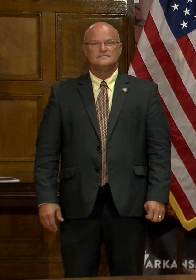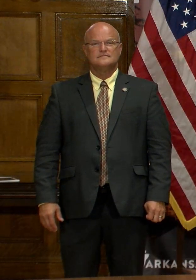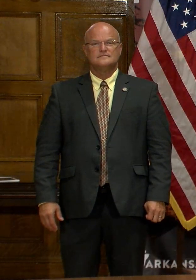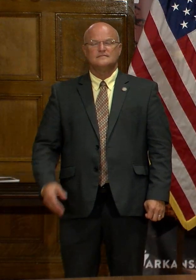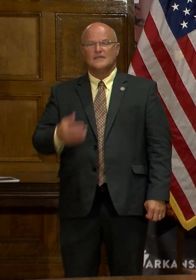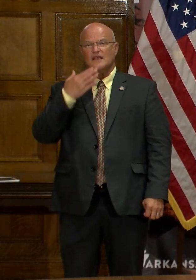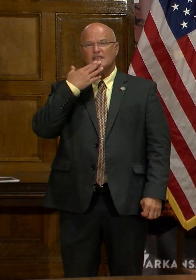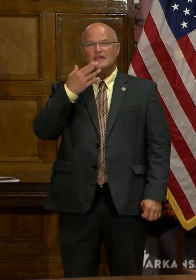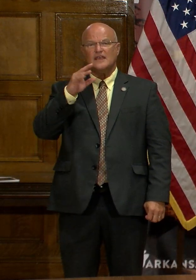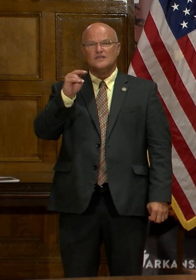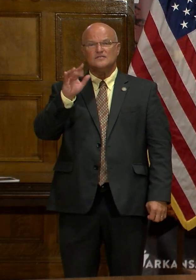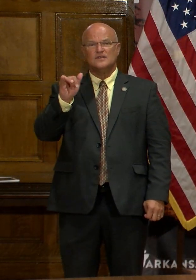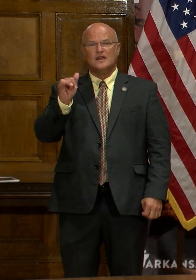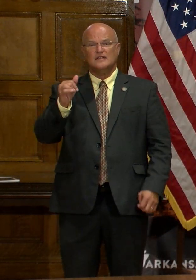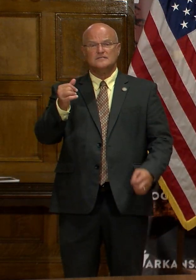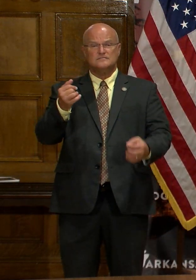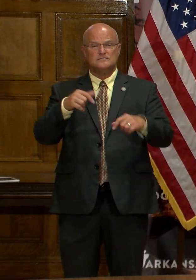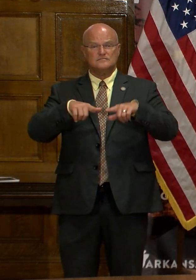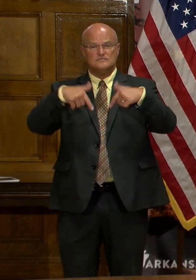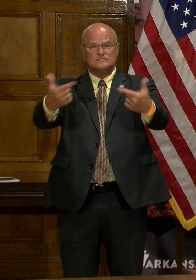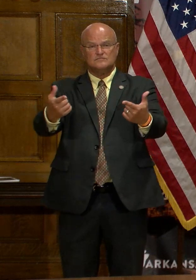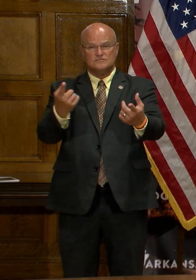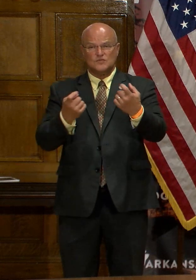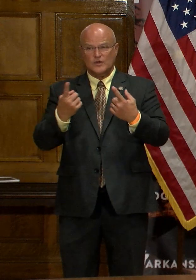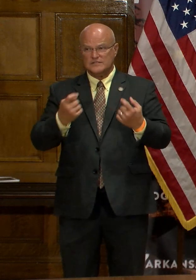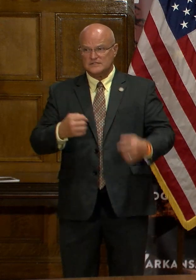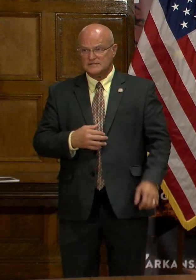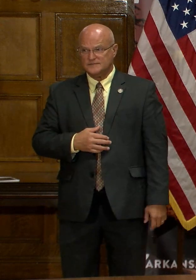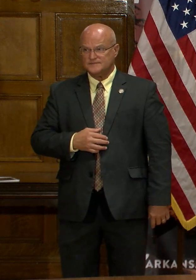Thank you, Johnny. With that, we'll take any questions.